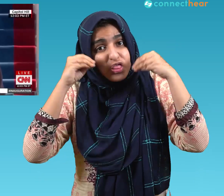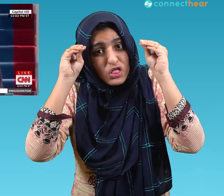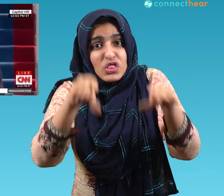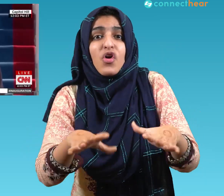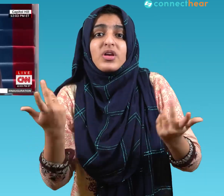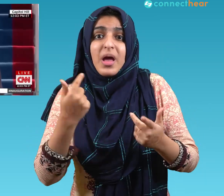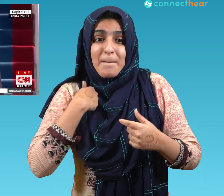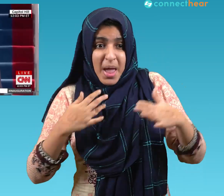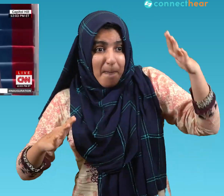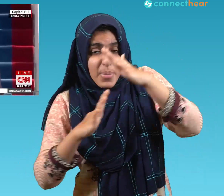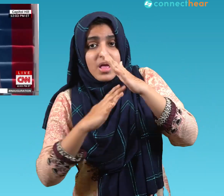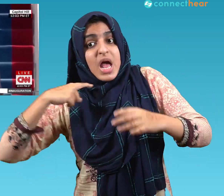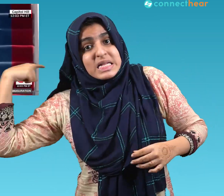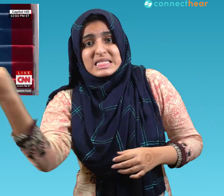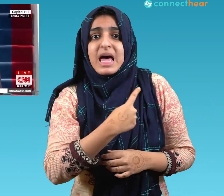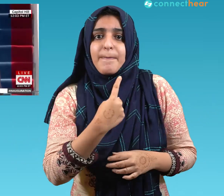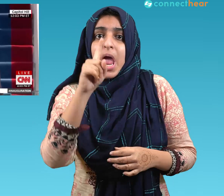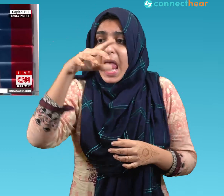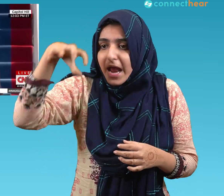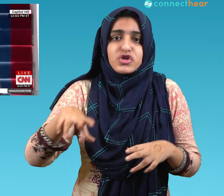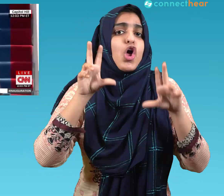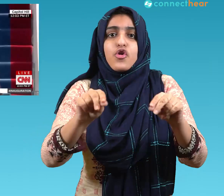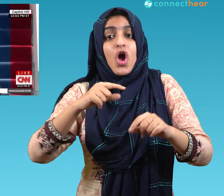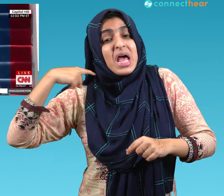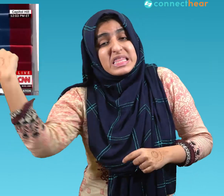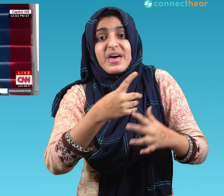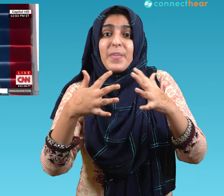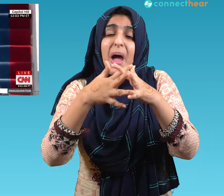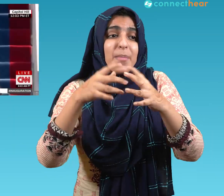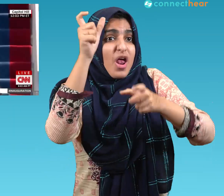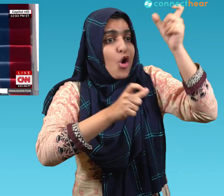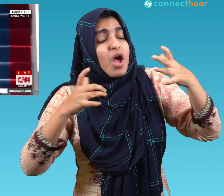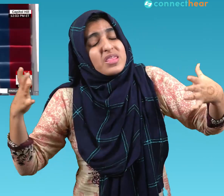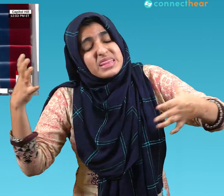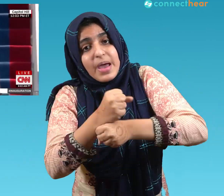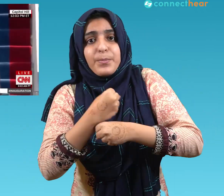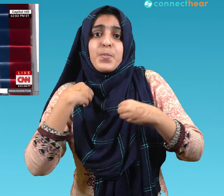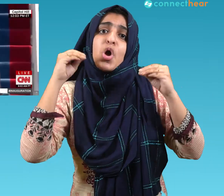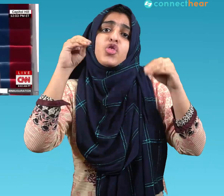be a president for all Americans. All Americans.